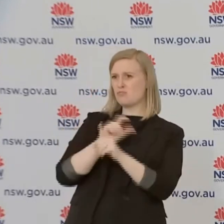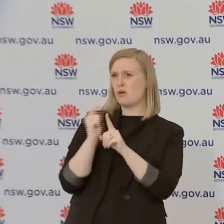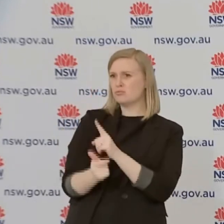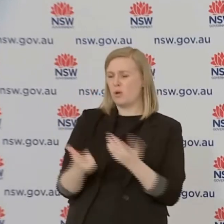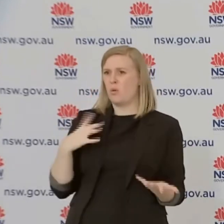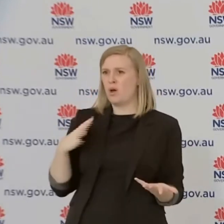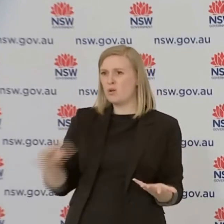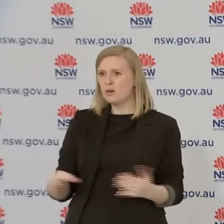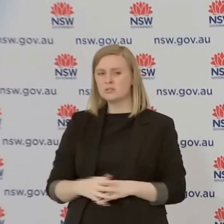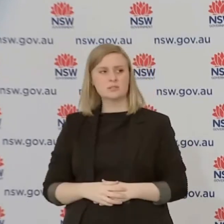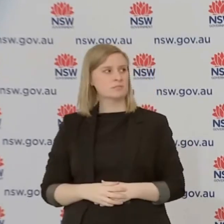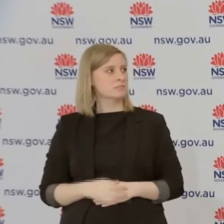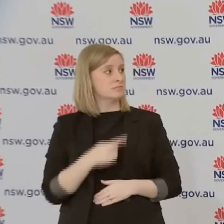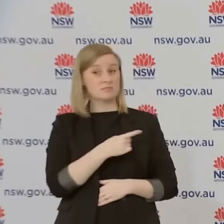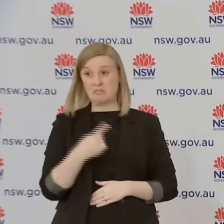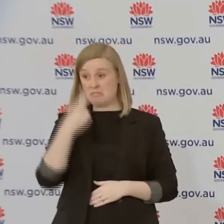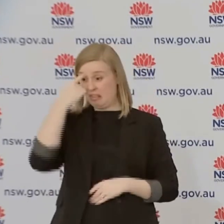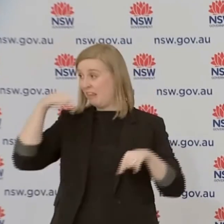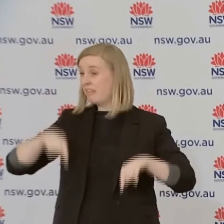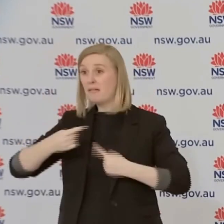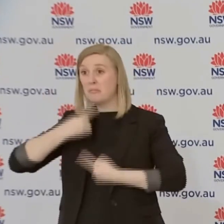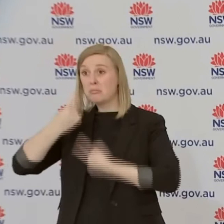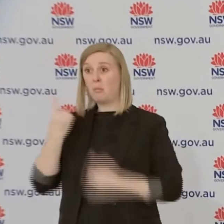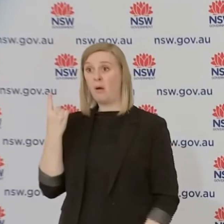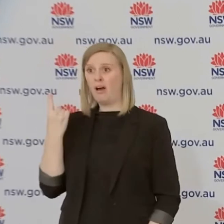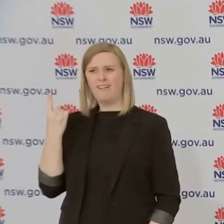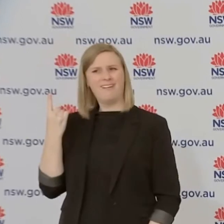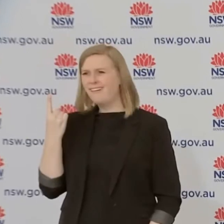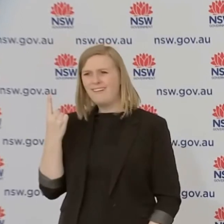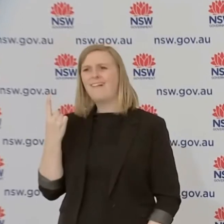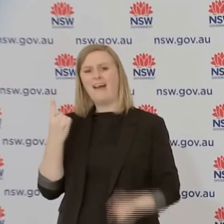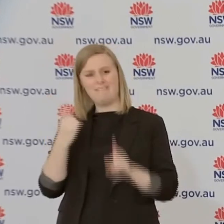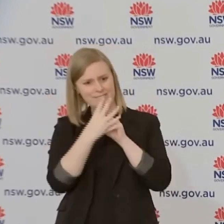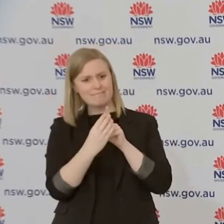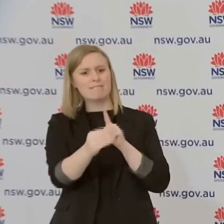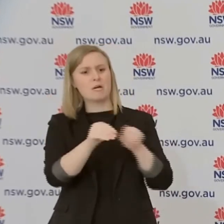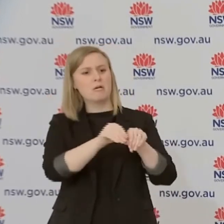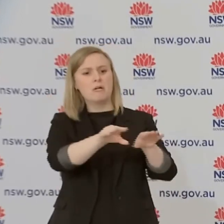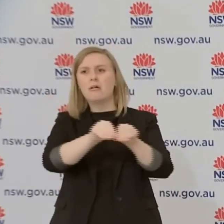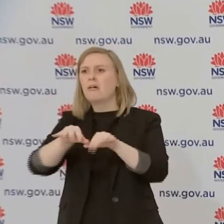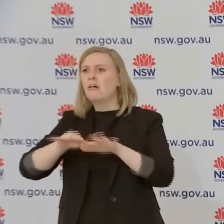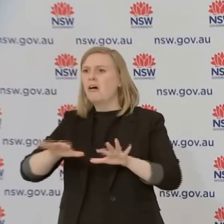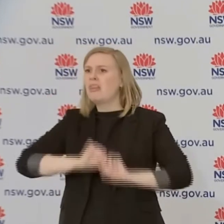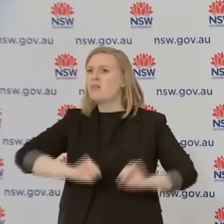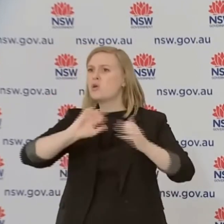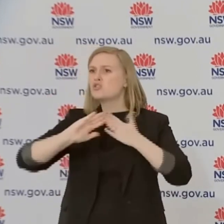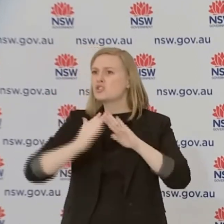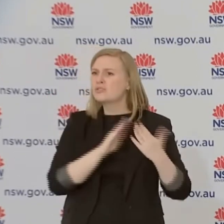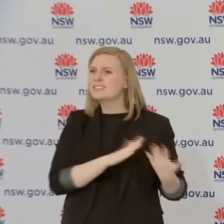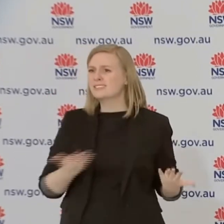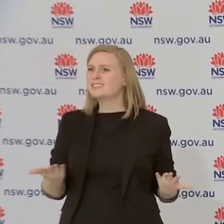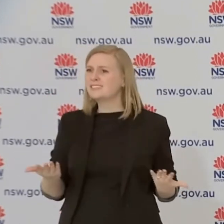it. There's a lot of other media that operates in the multicultural community. I had a meeting with, I think it was Dr. Chant last